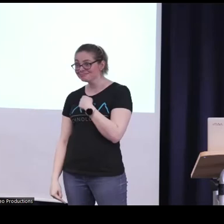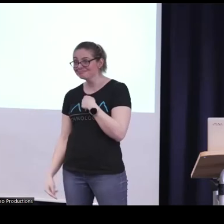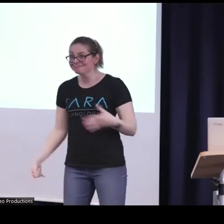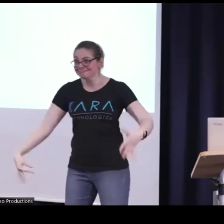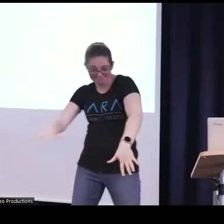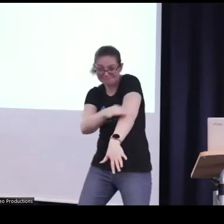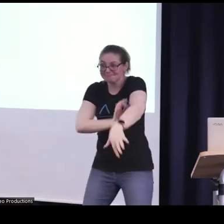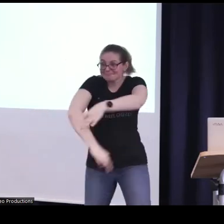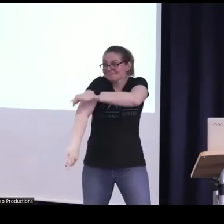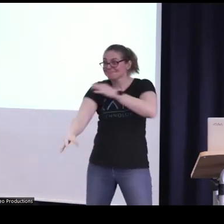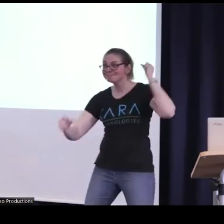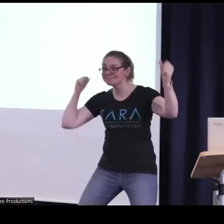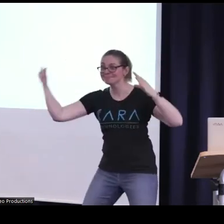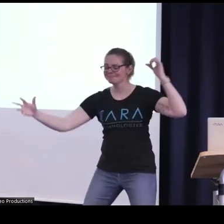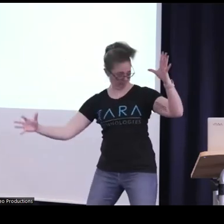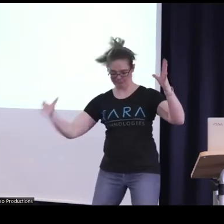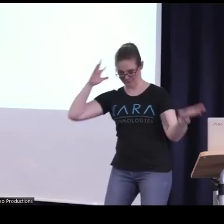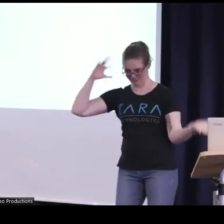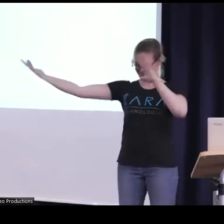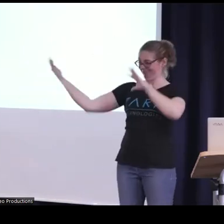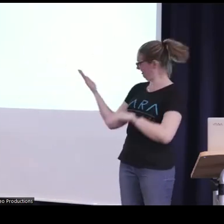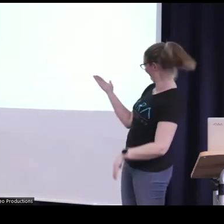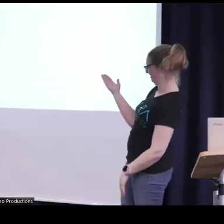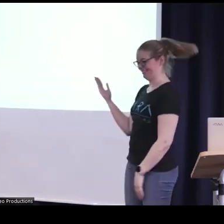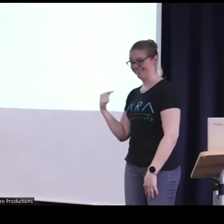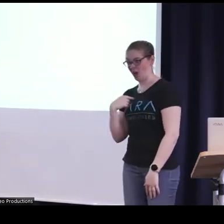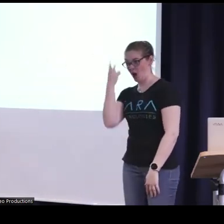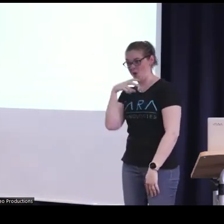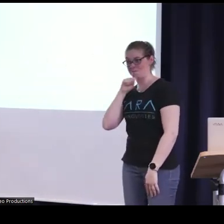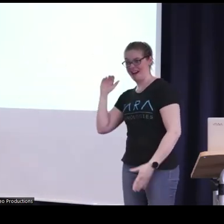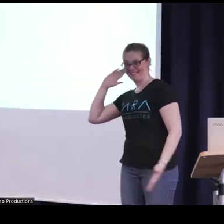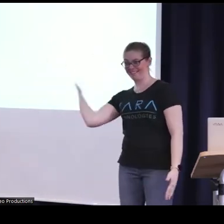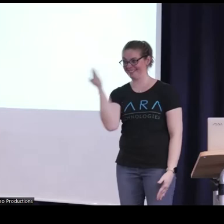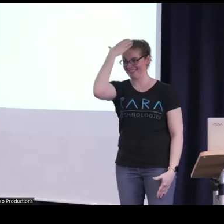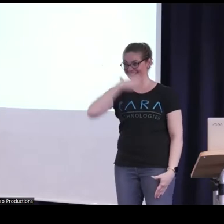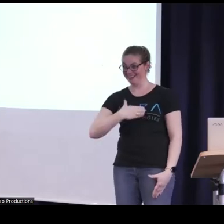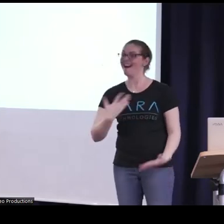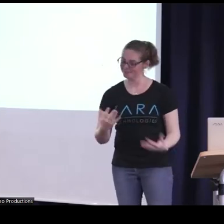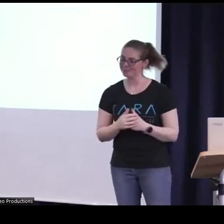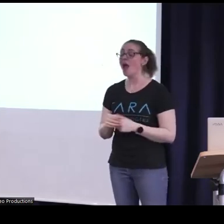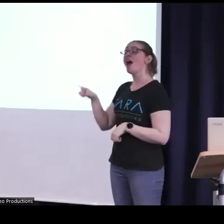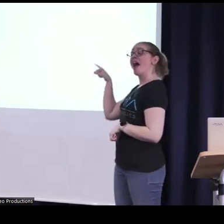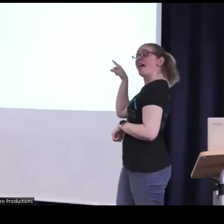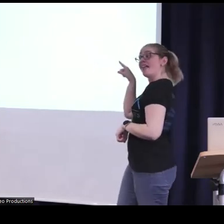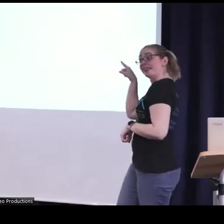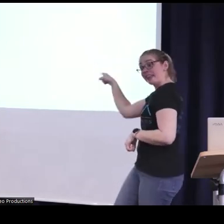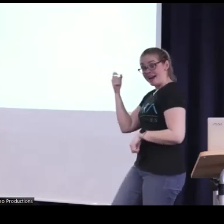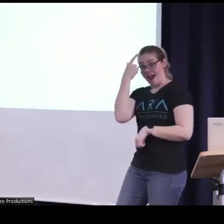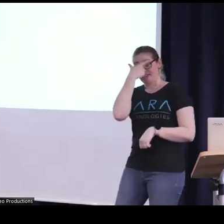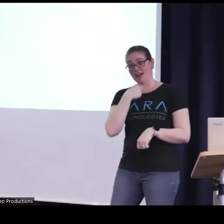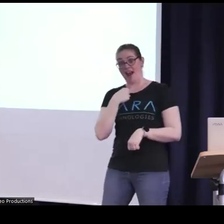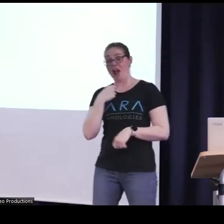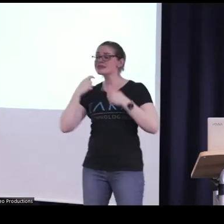No, it was me. So I put on the motion capture, and then what you see is an old man as the avatar.